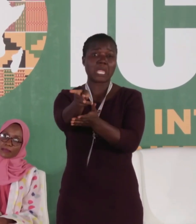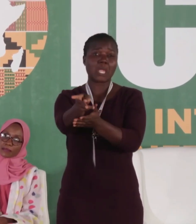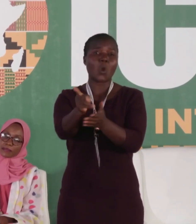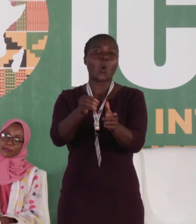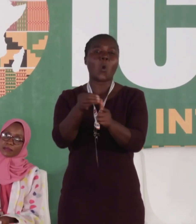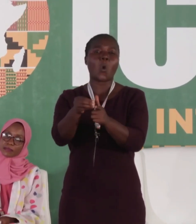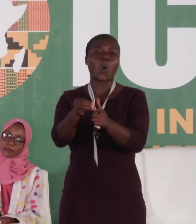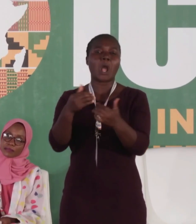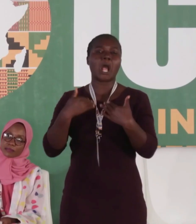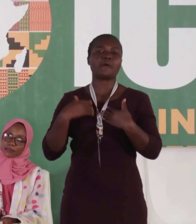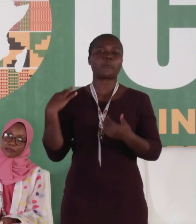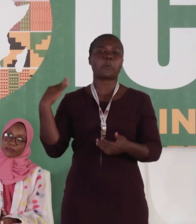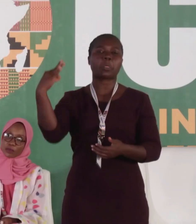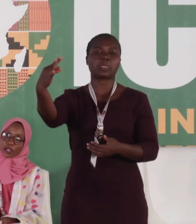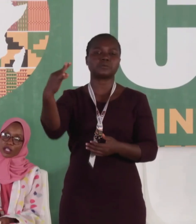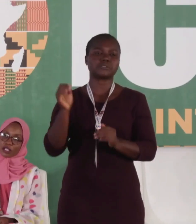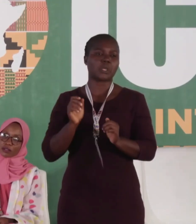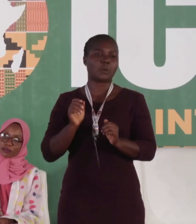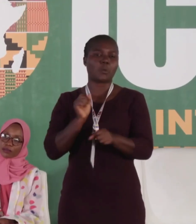volunteers?